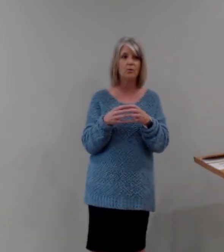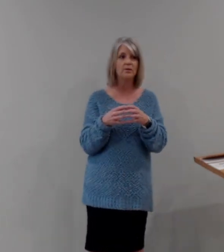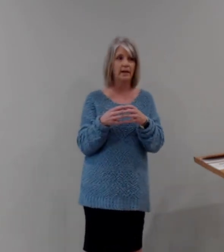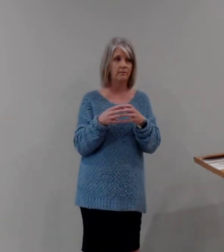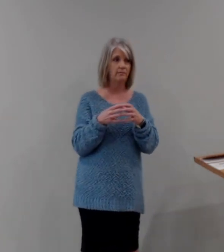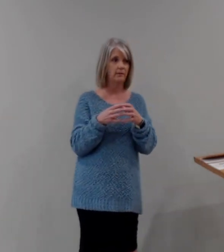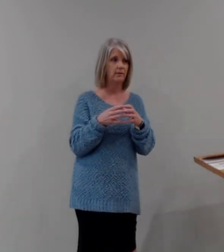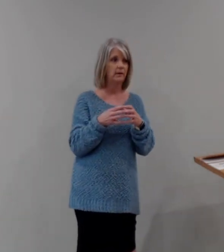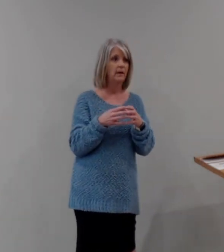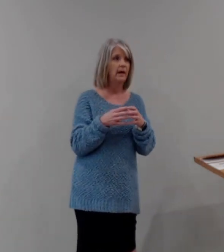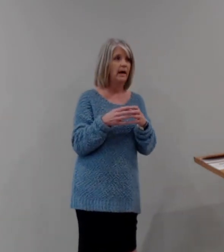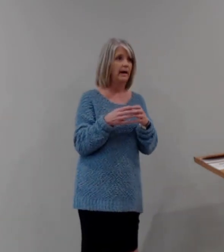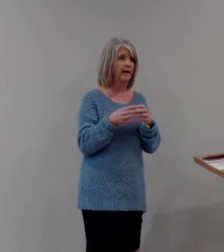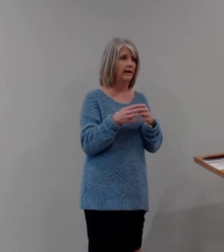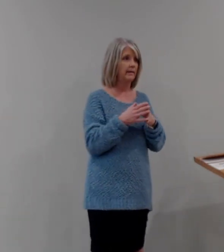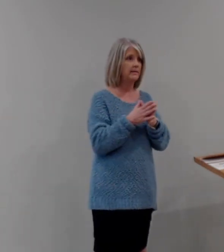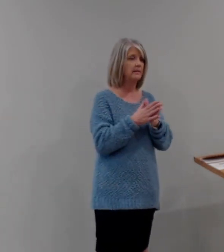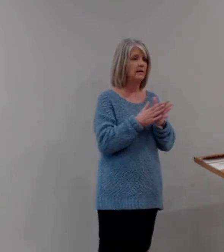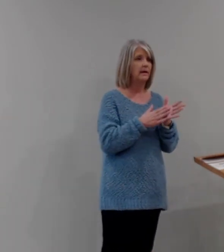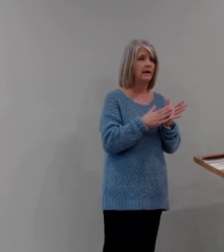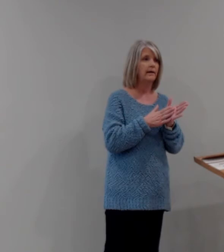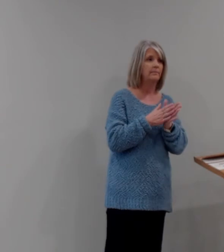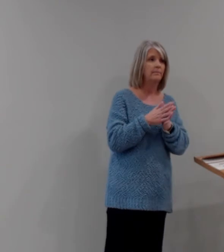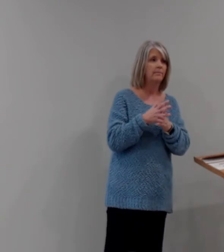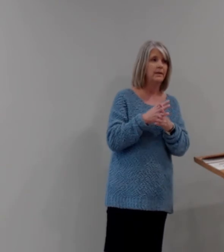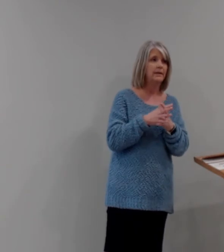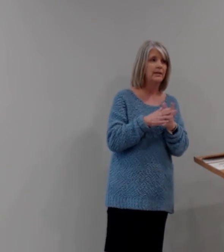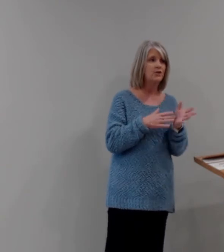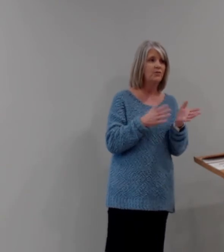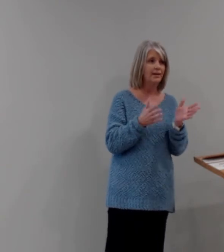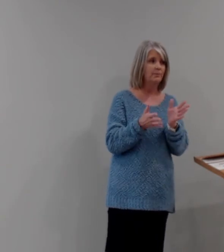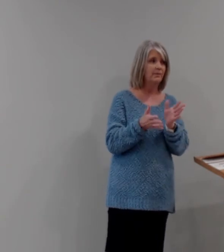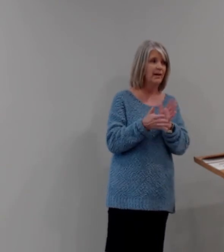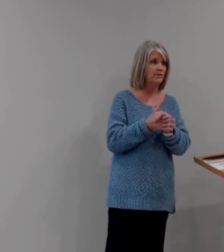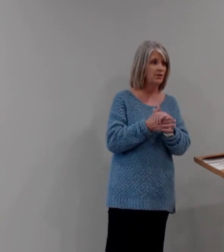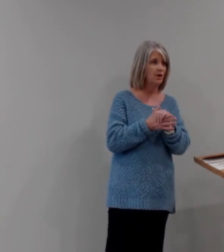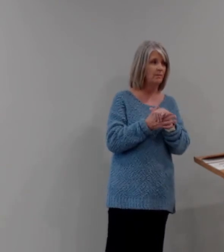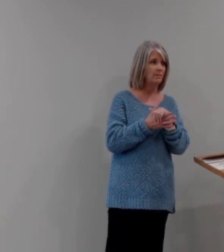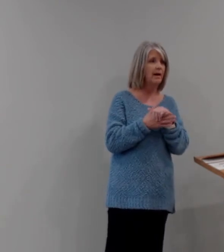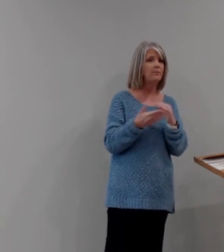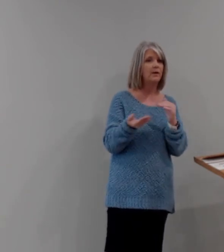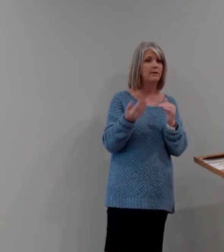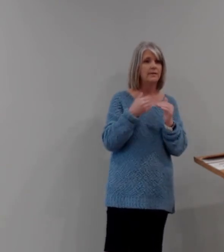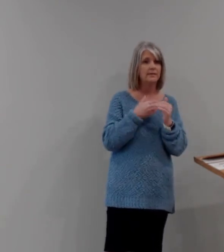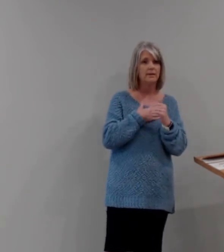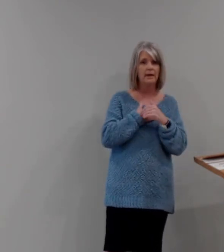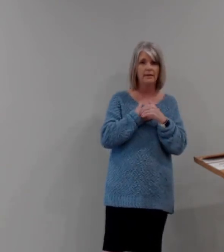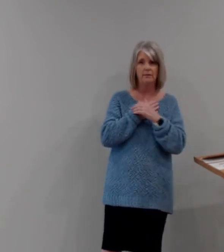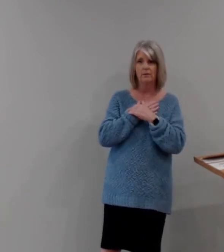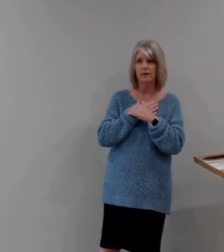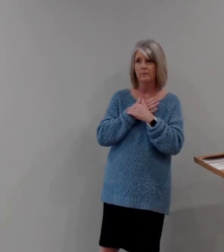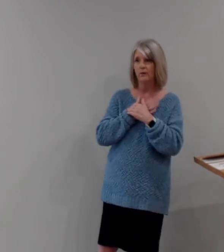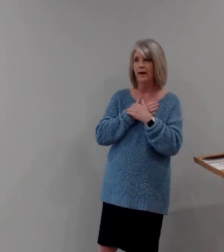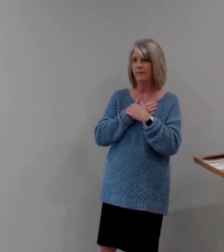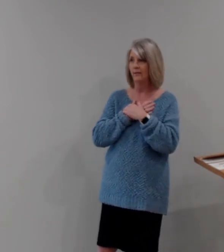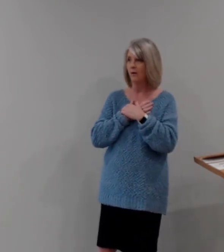deaf. And at least you've got a little bit of a head start. But my prayer is that somebody will have it in their